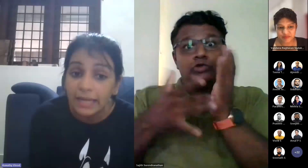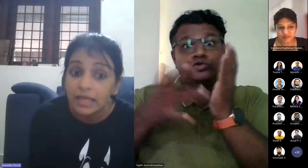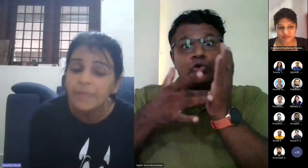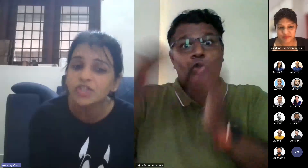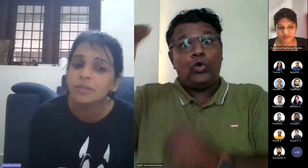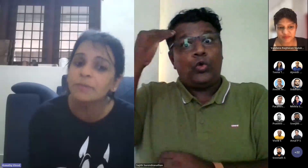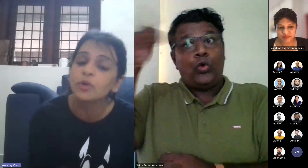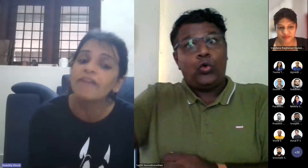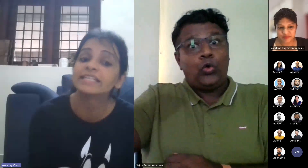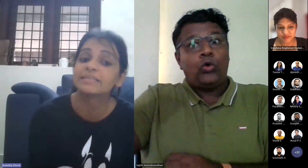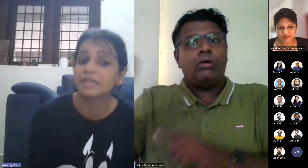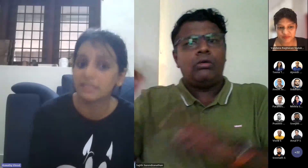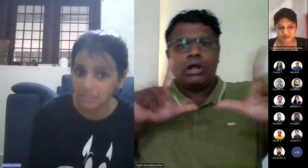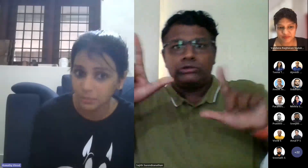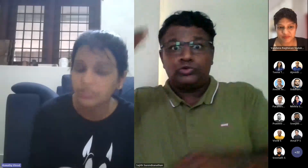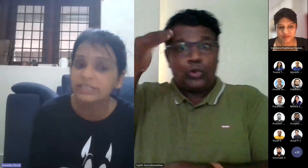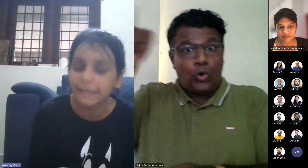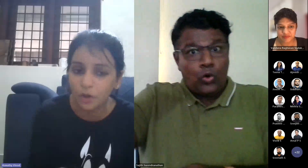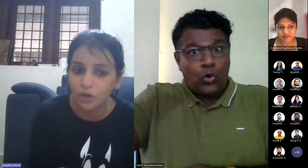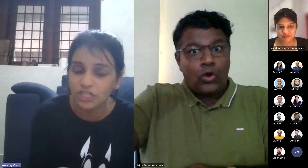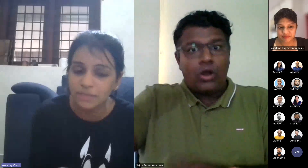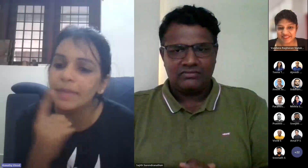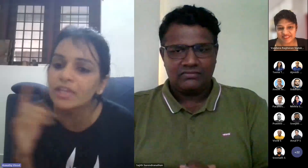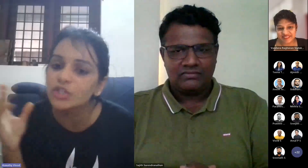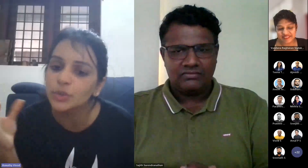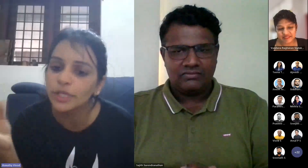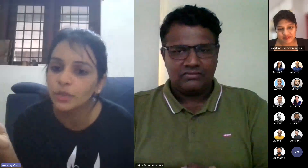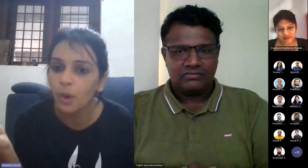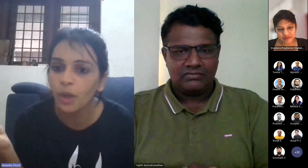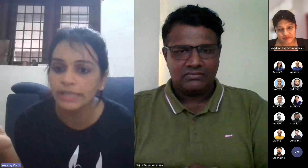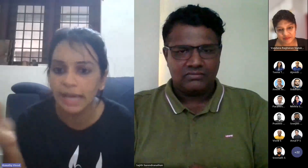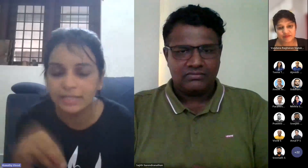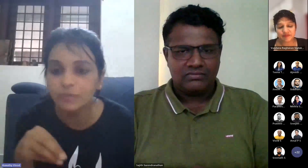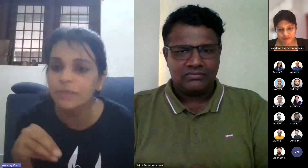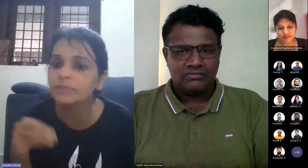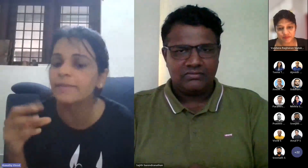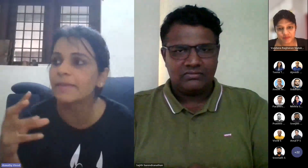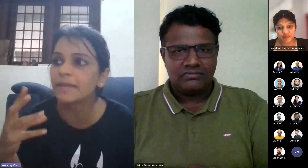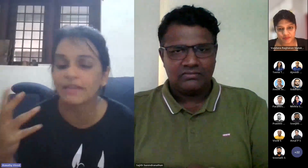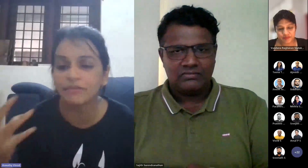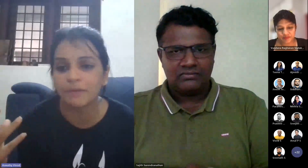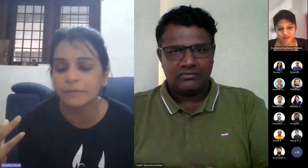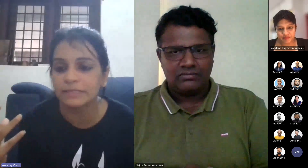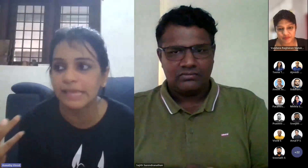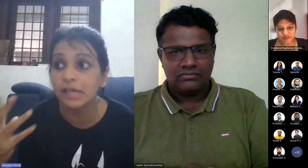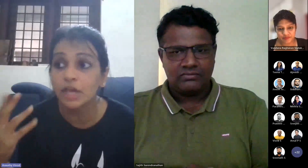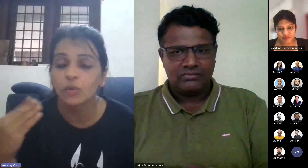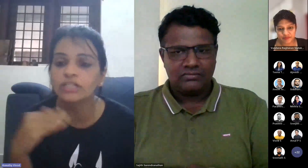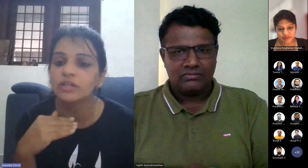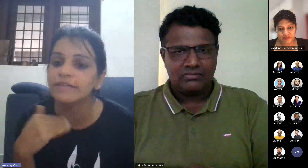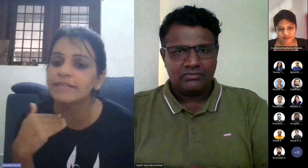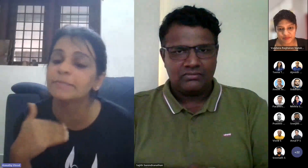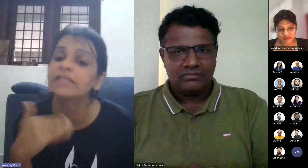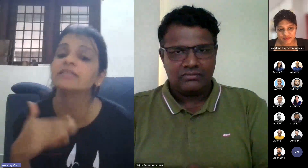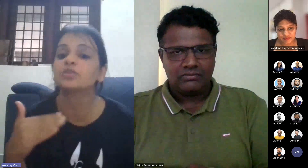like that. Make sure people who have experience with the technology, make sure you include all kinds of people. There may be deaf people, say, who